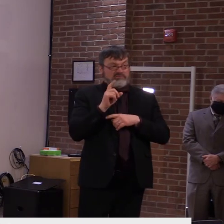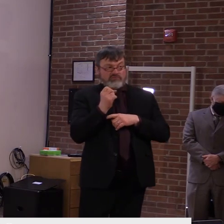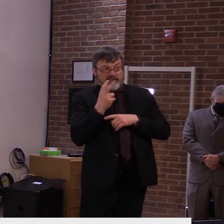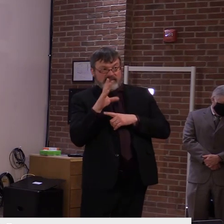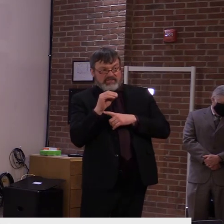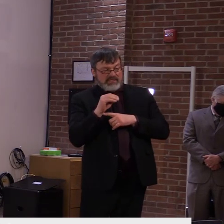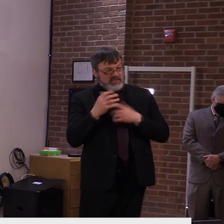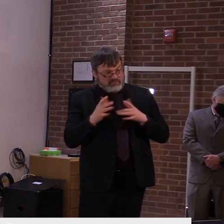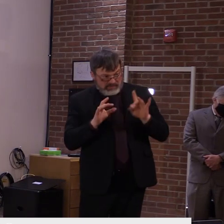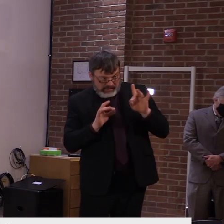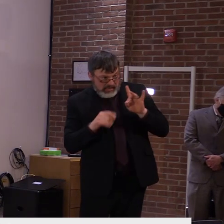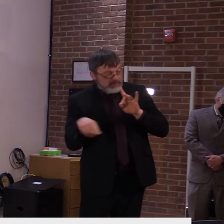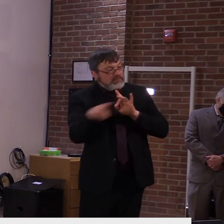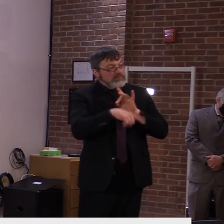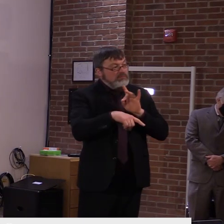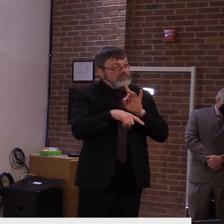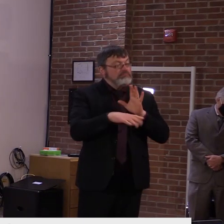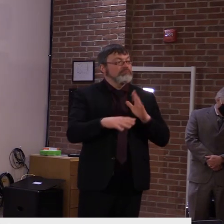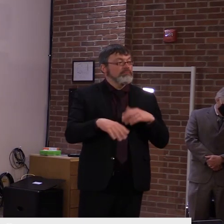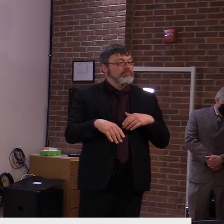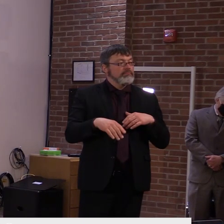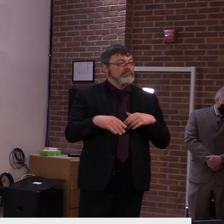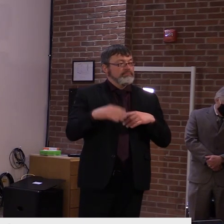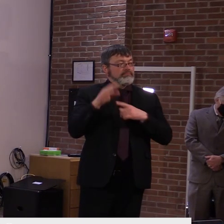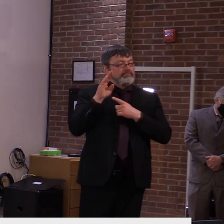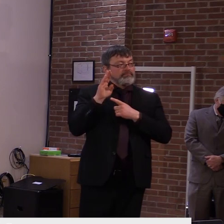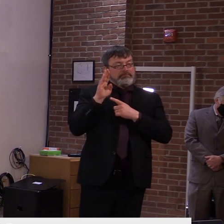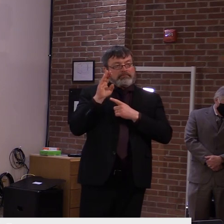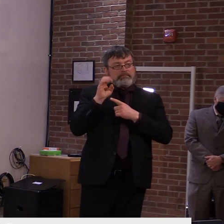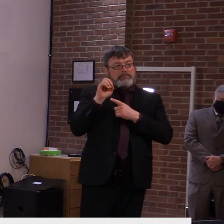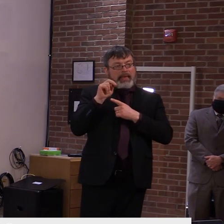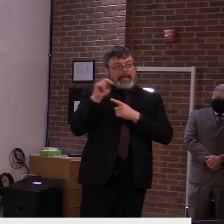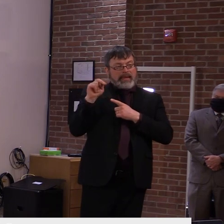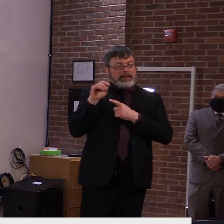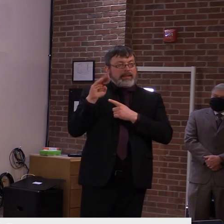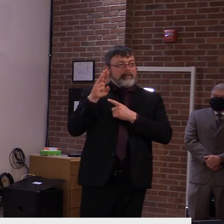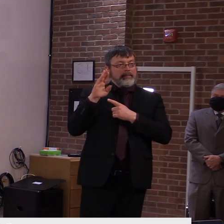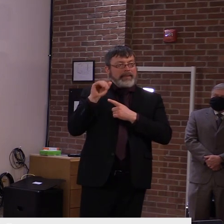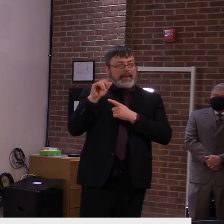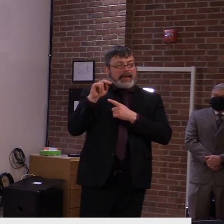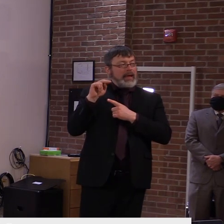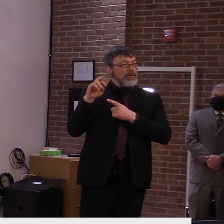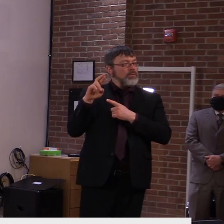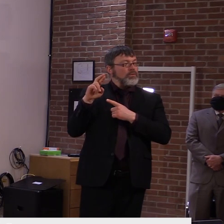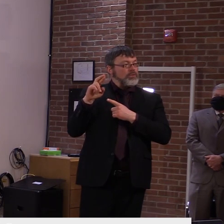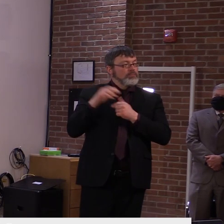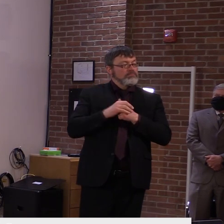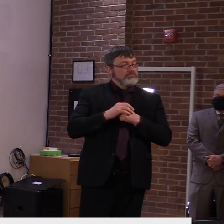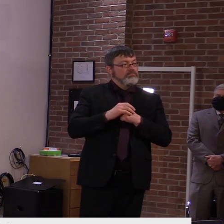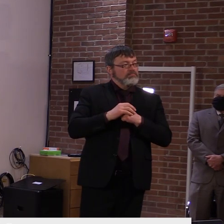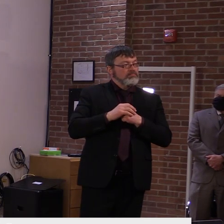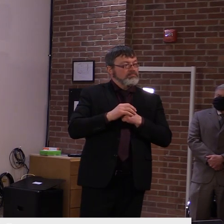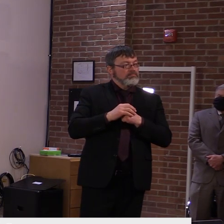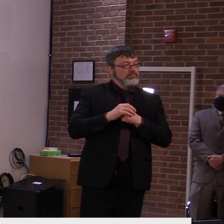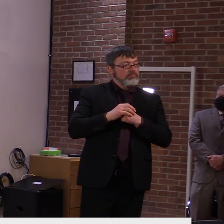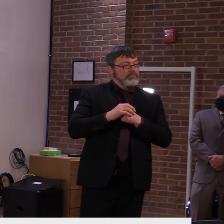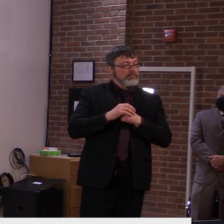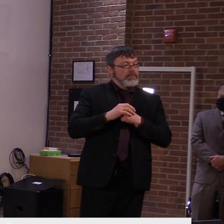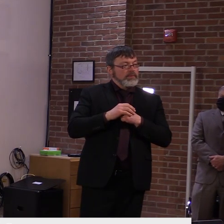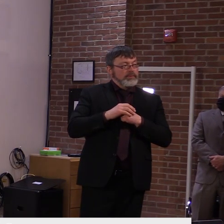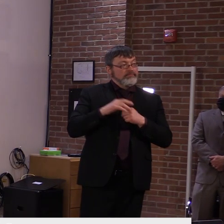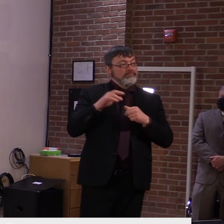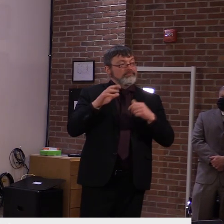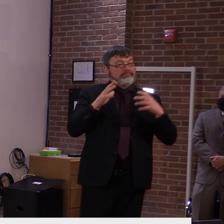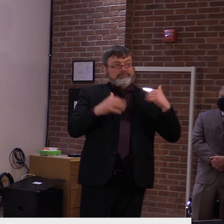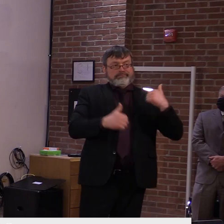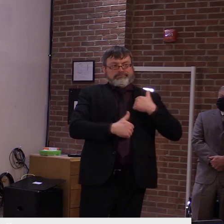Hello, thank you very much, Rebecca. This is regarding the Vermont Veterans Home, so it could be for you, Governor, perhaps to you, Secretary Smith. Earlier this